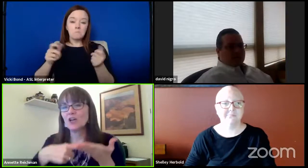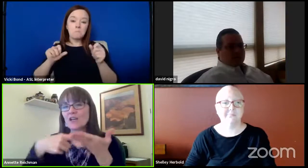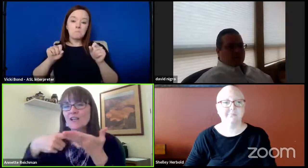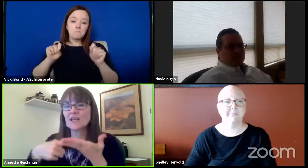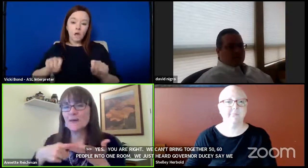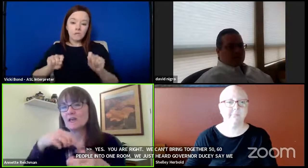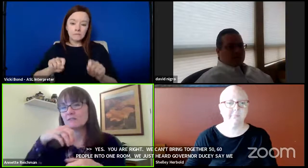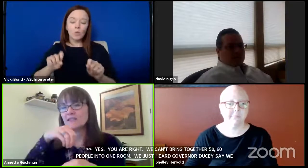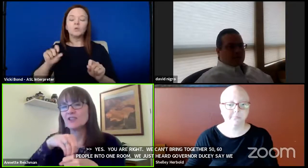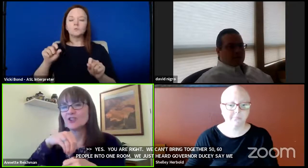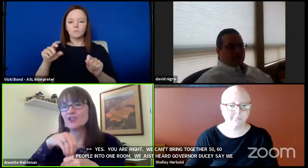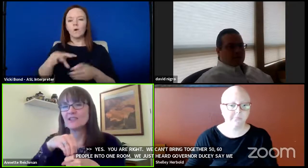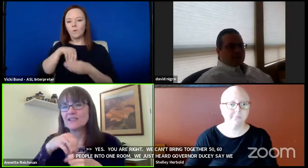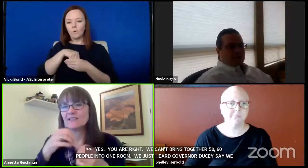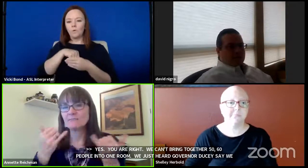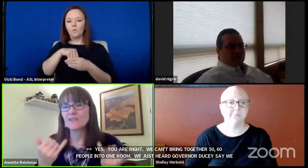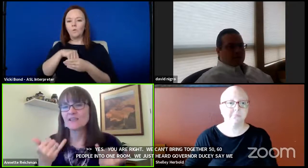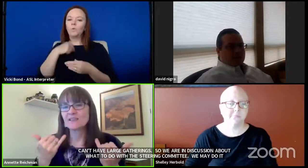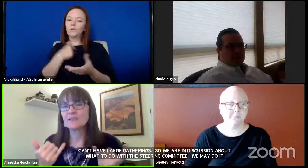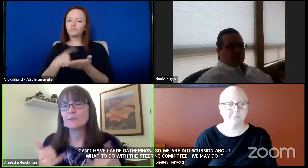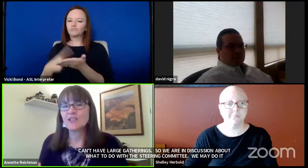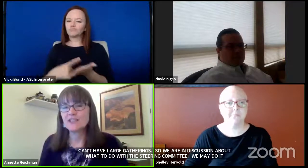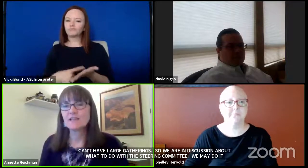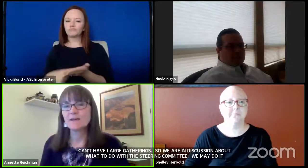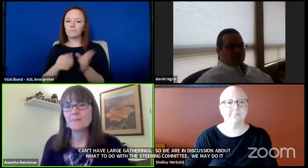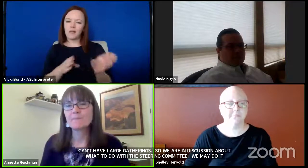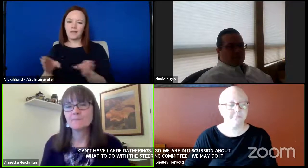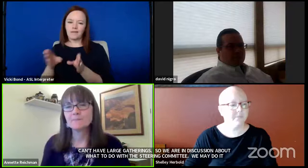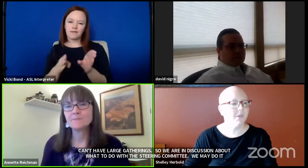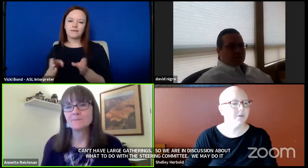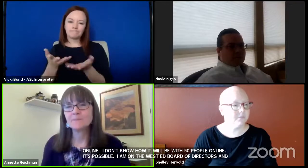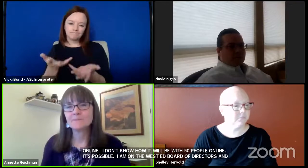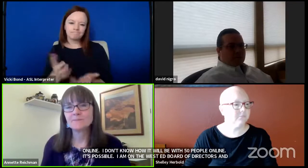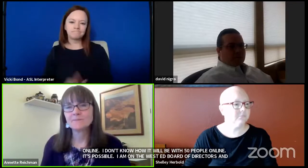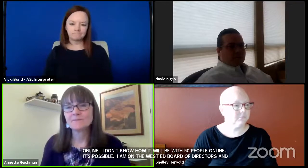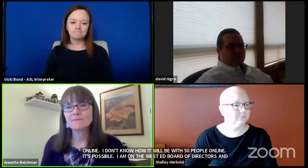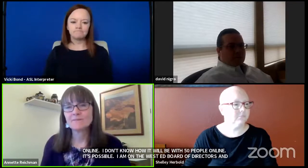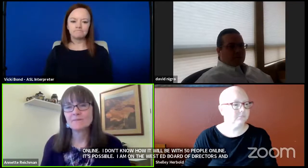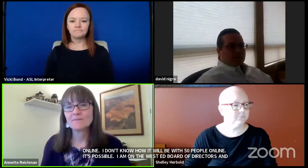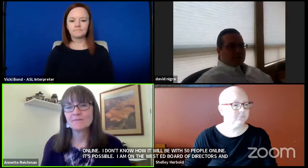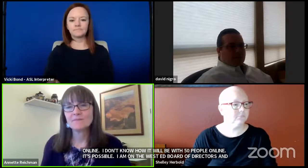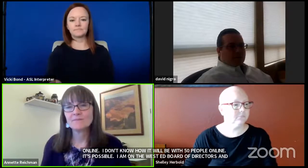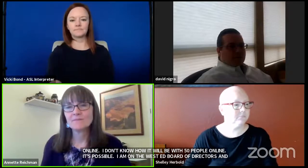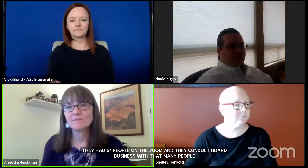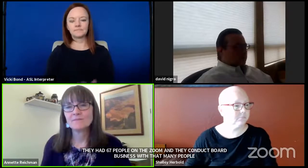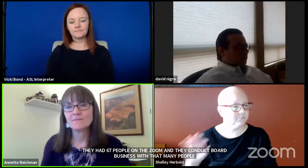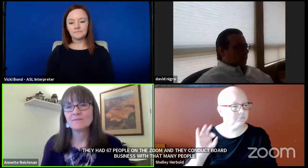that we're talking about internally at this point in time.